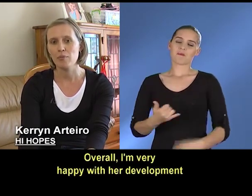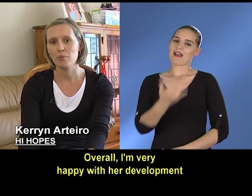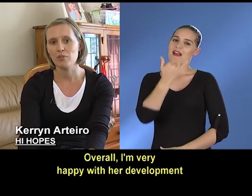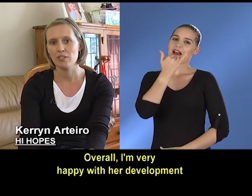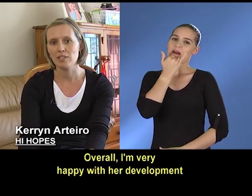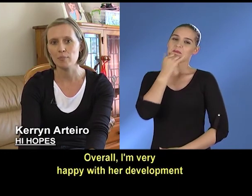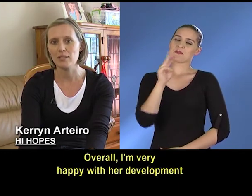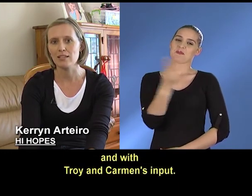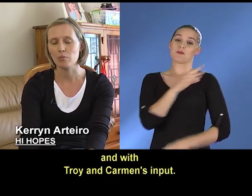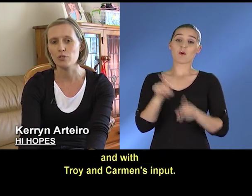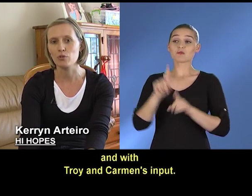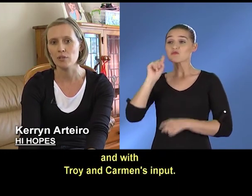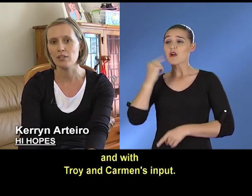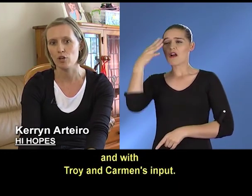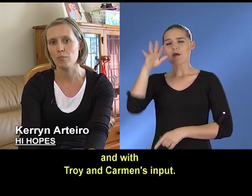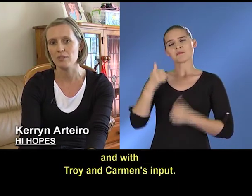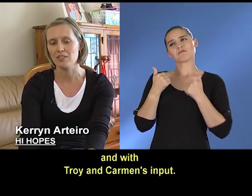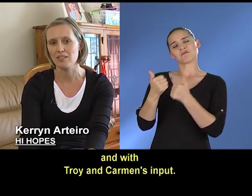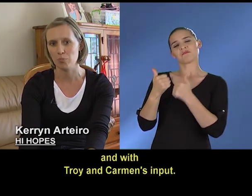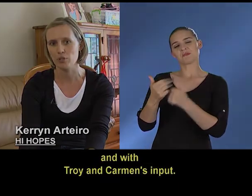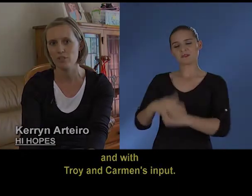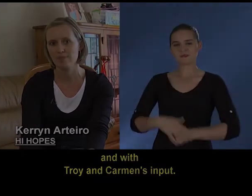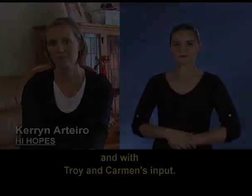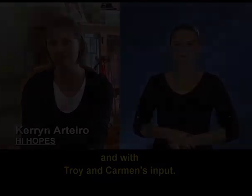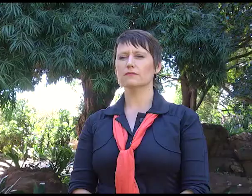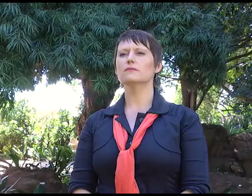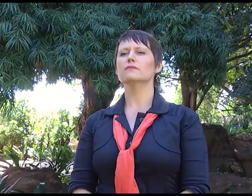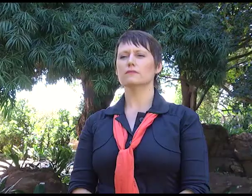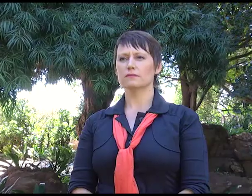very, very happy with her developments and with Troy and Colin's input.